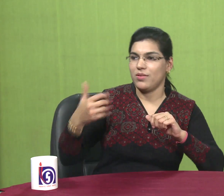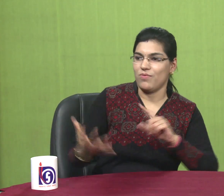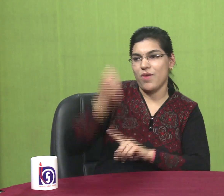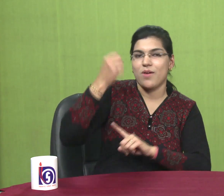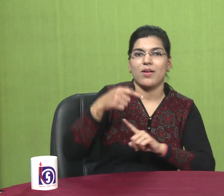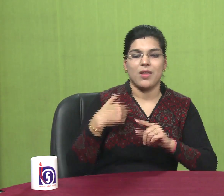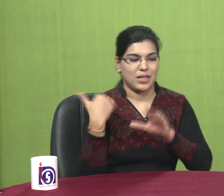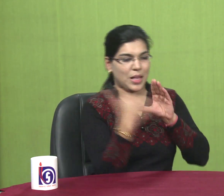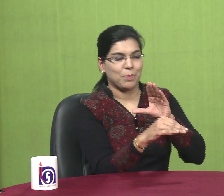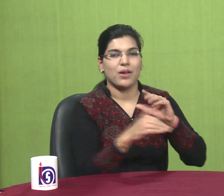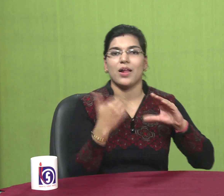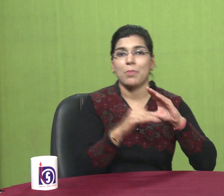and share it whenever needed.